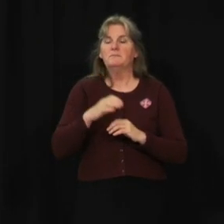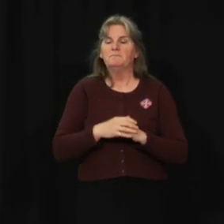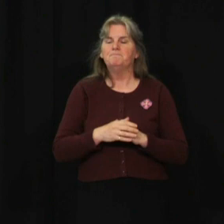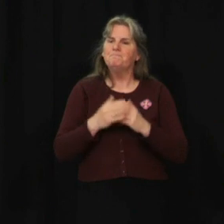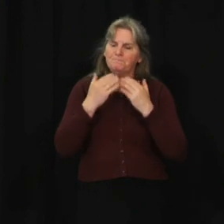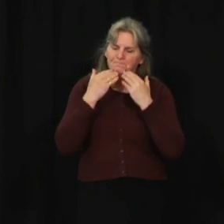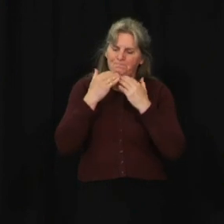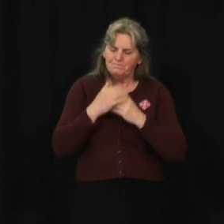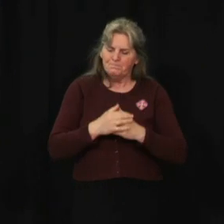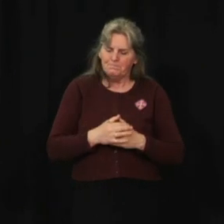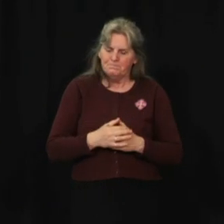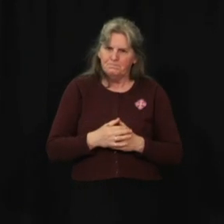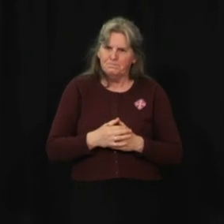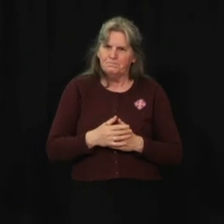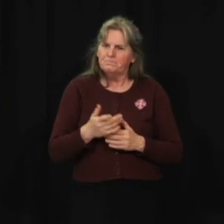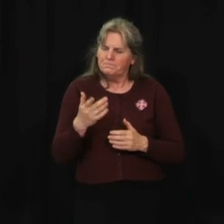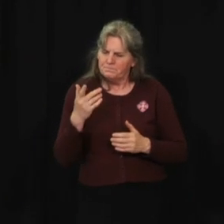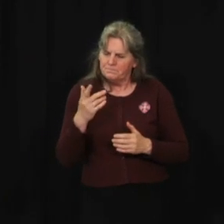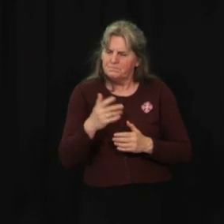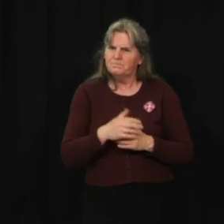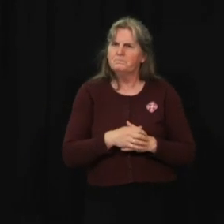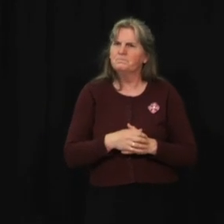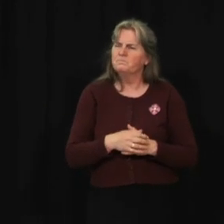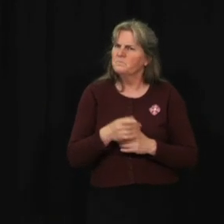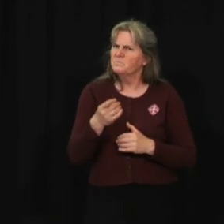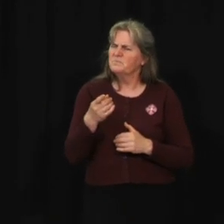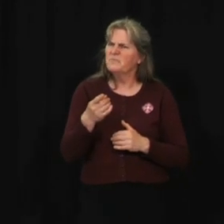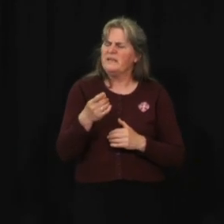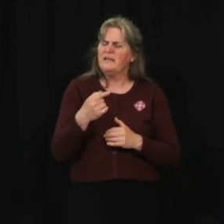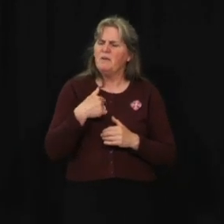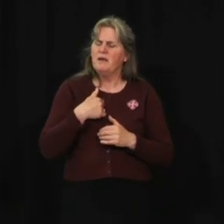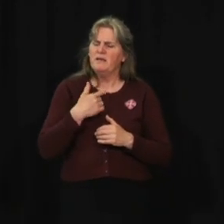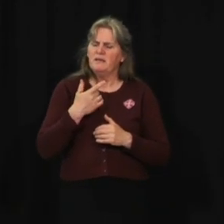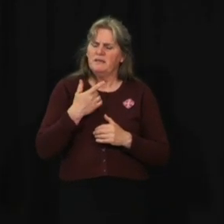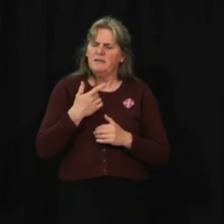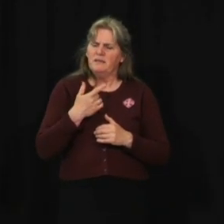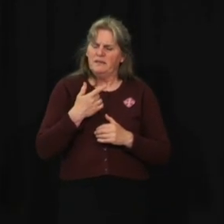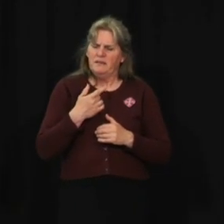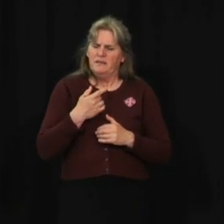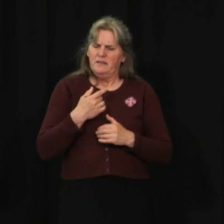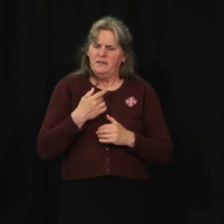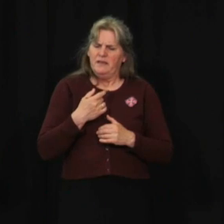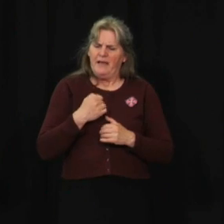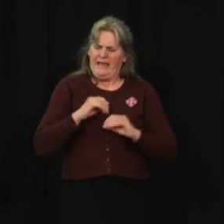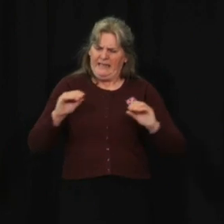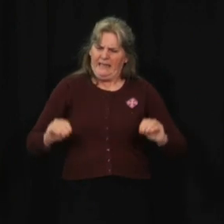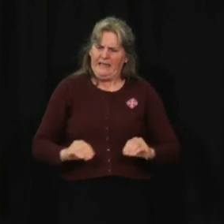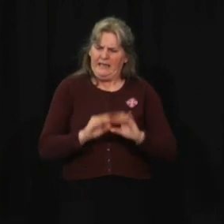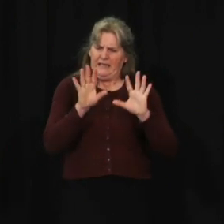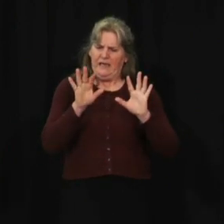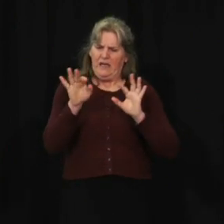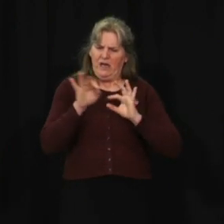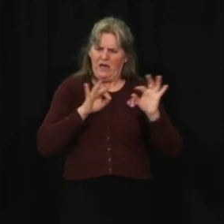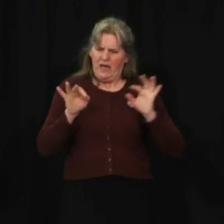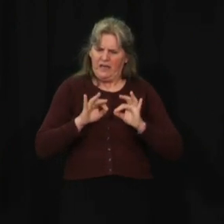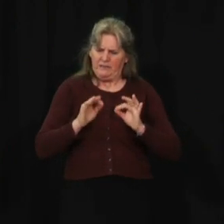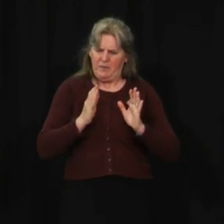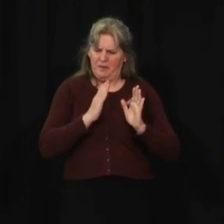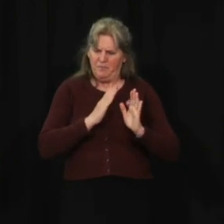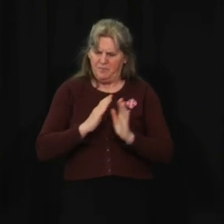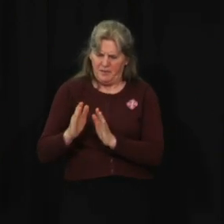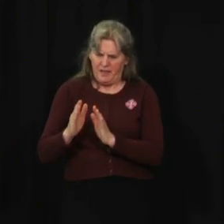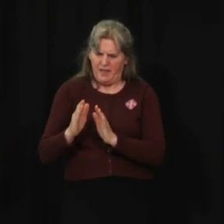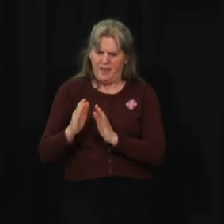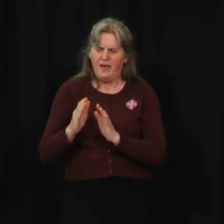Thank you. I guess, can you offer some clarity on what this plan means for travel